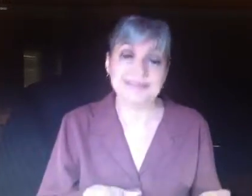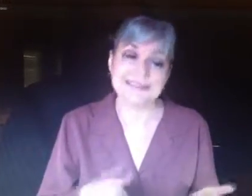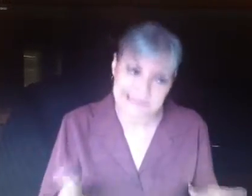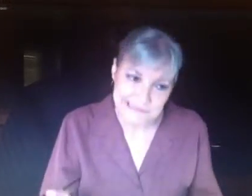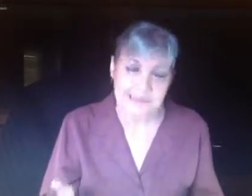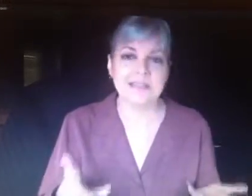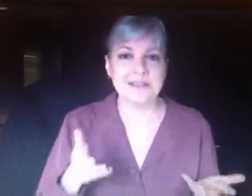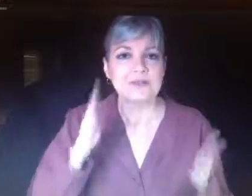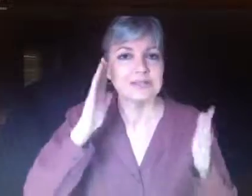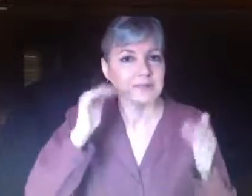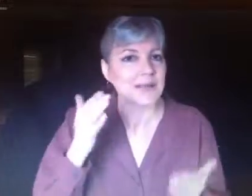When your pet does die,